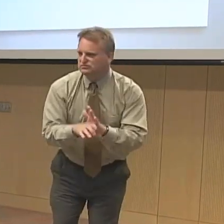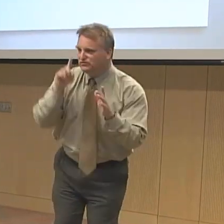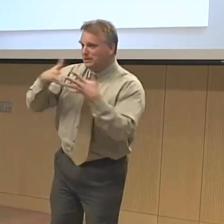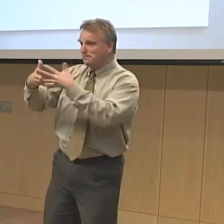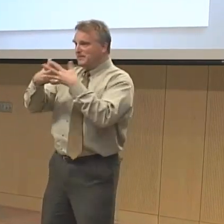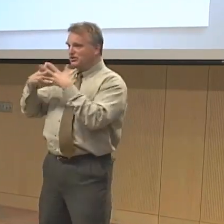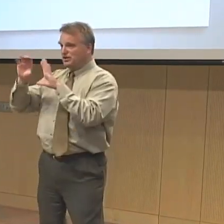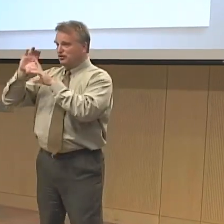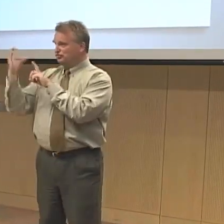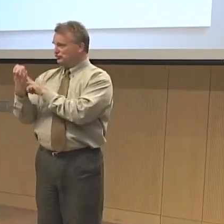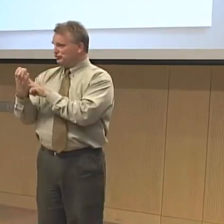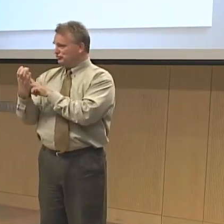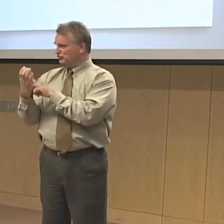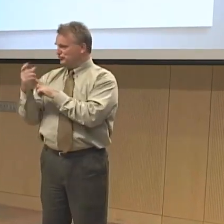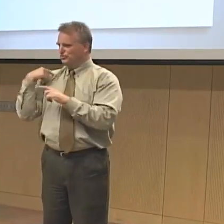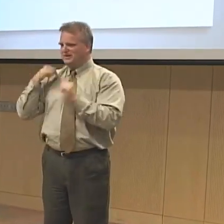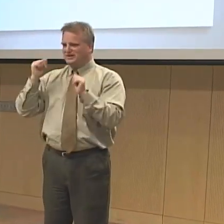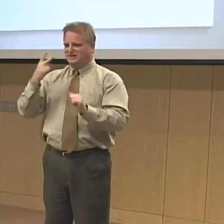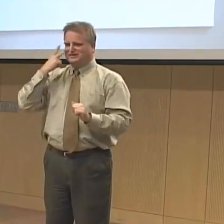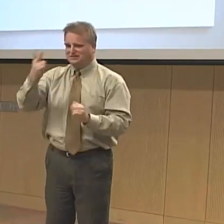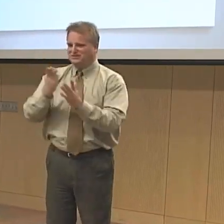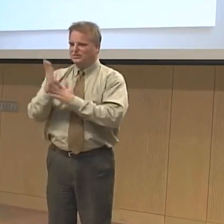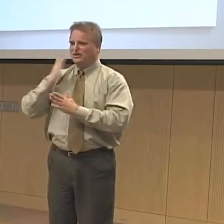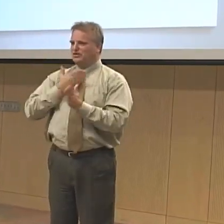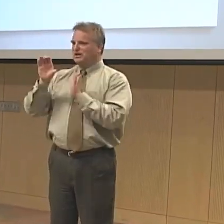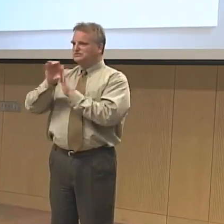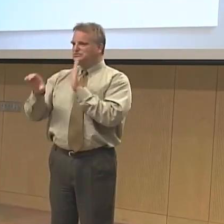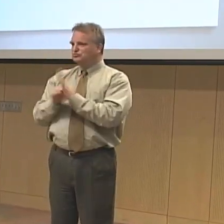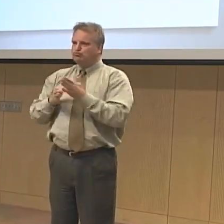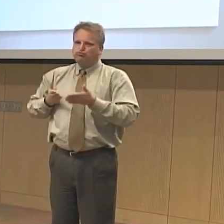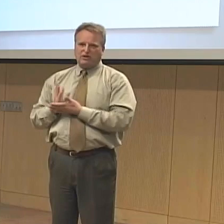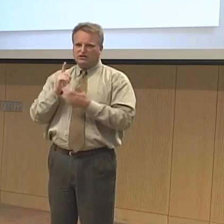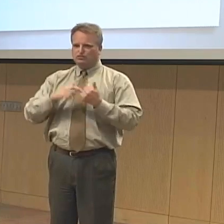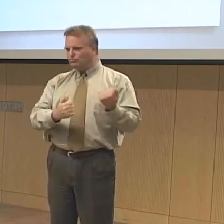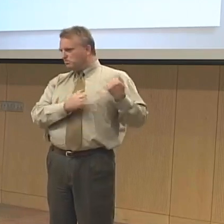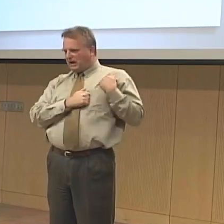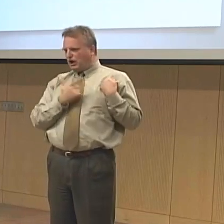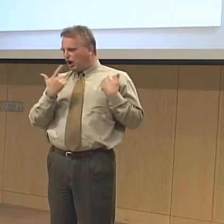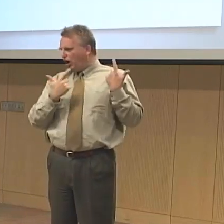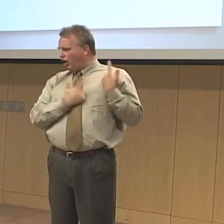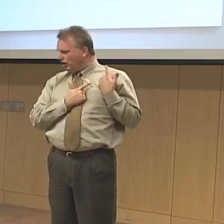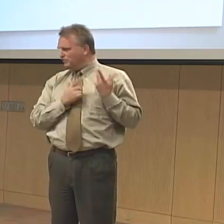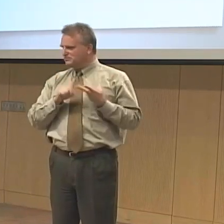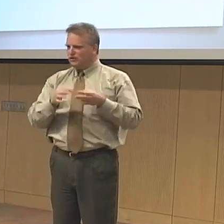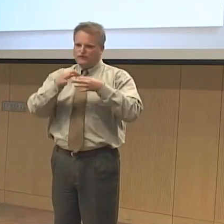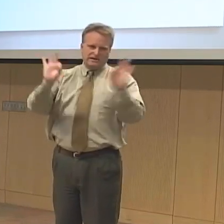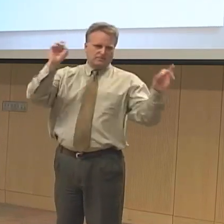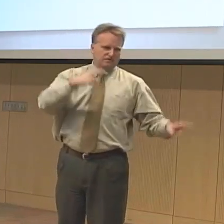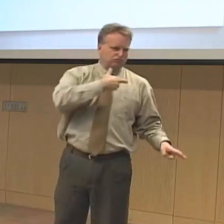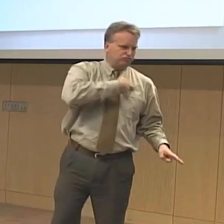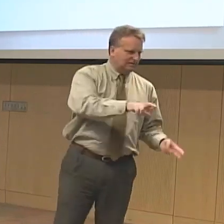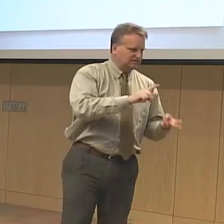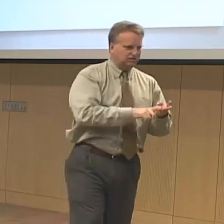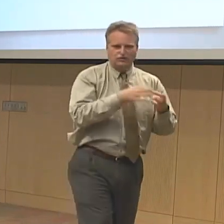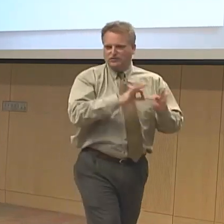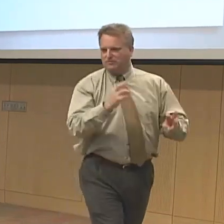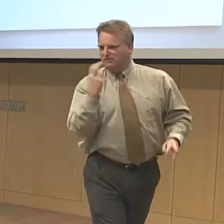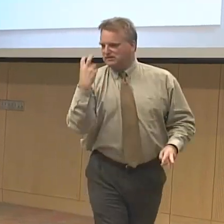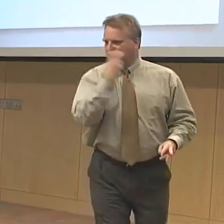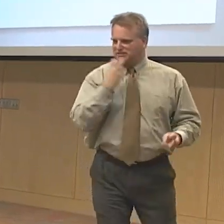Constitution. In American culture, we can see it through our own Constitution, the right to bear arms, freedom of religion, freedom of speech.